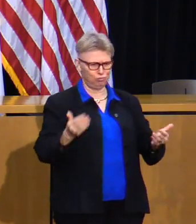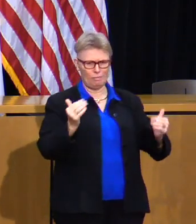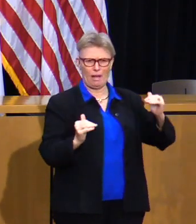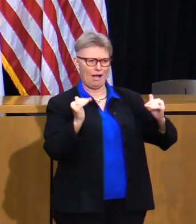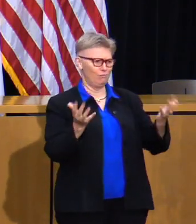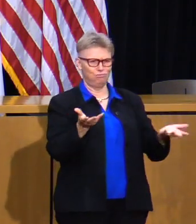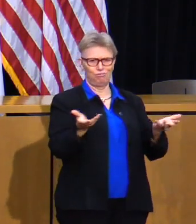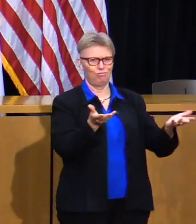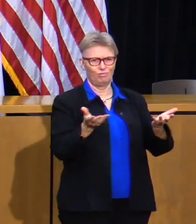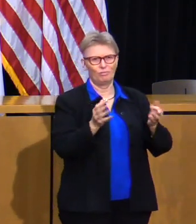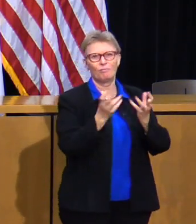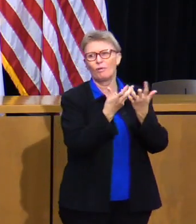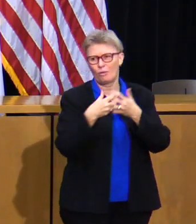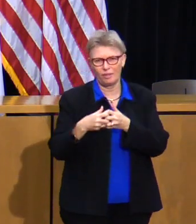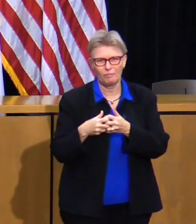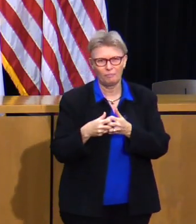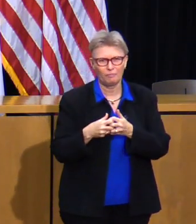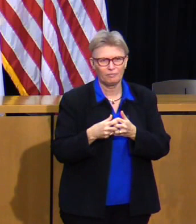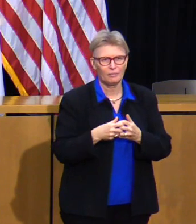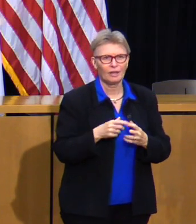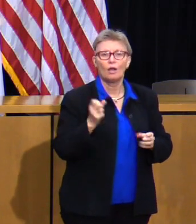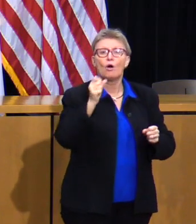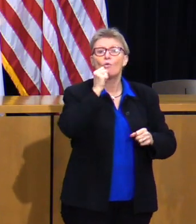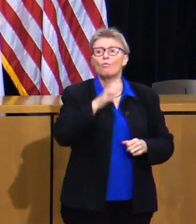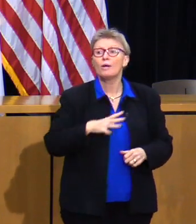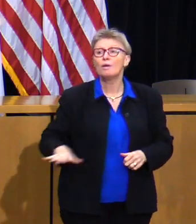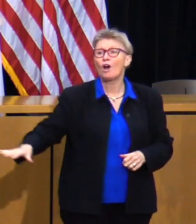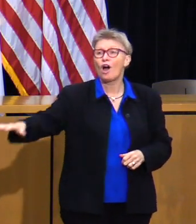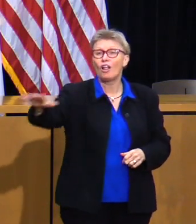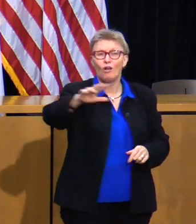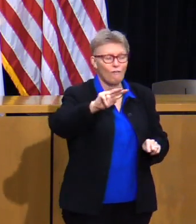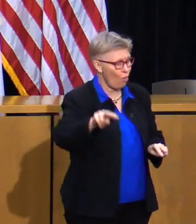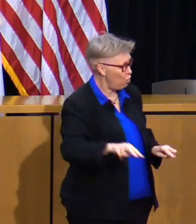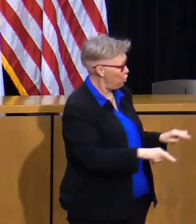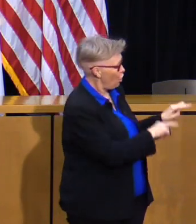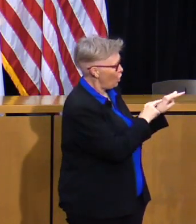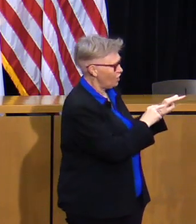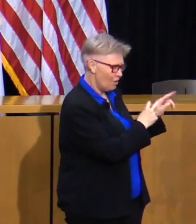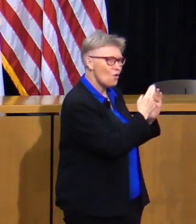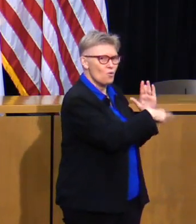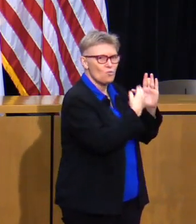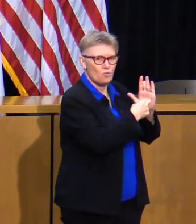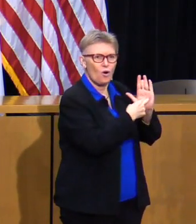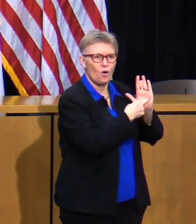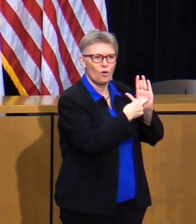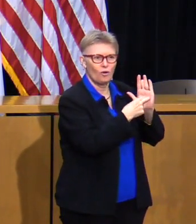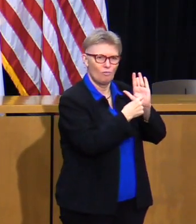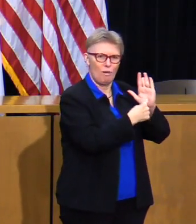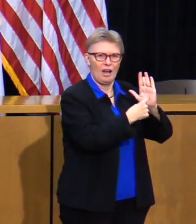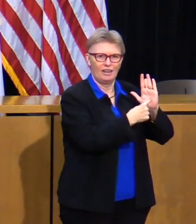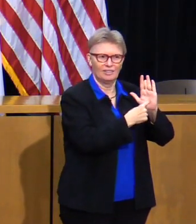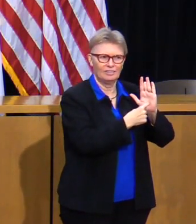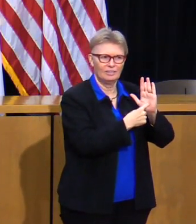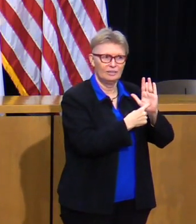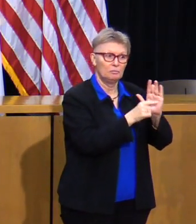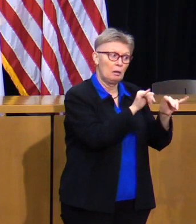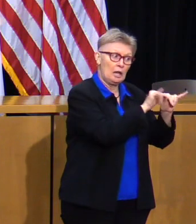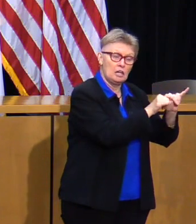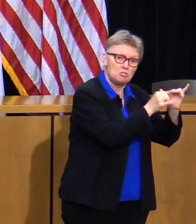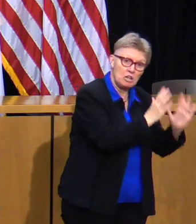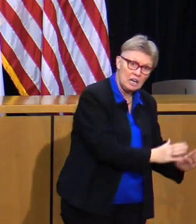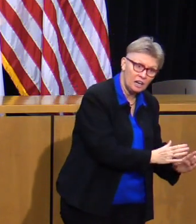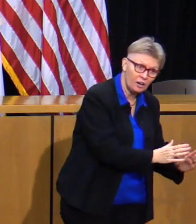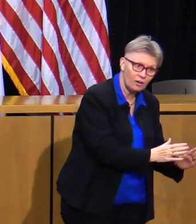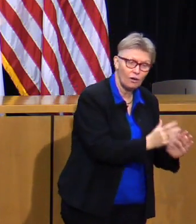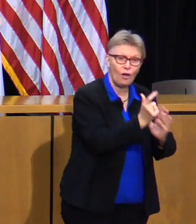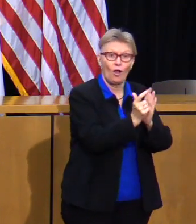Justice Wendlandt is a role model and an inspiration to women everywhere. First as an engineer and then as an attorney, she has